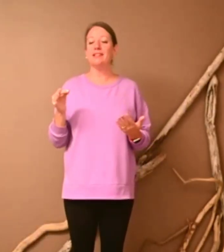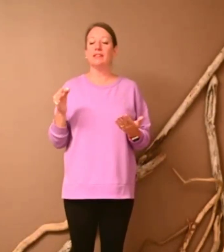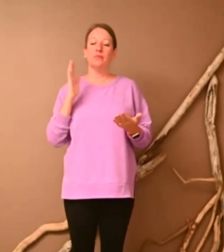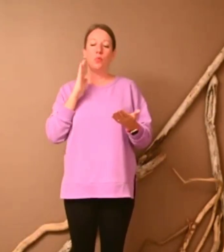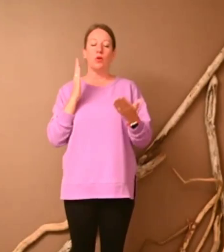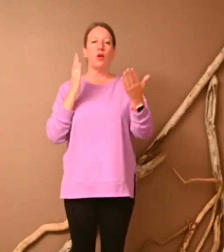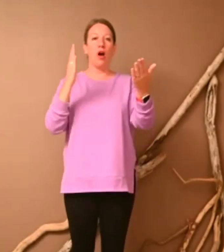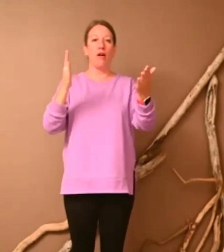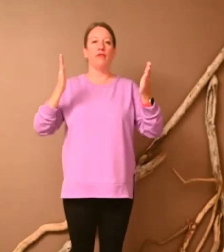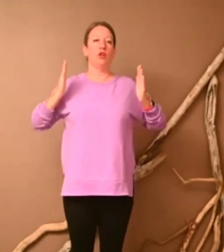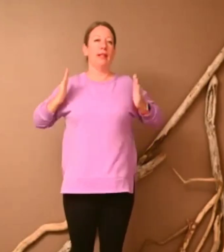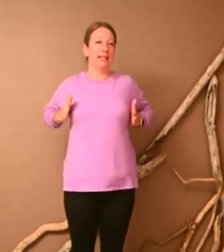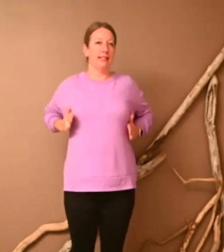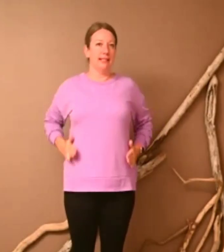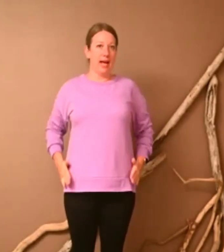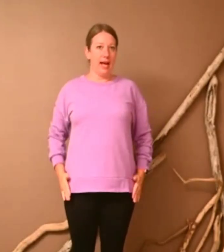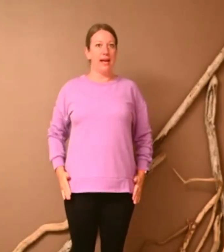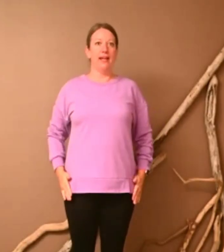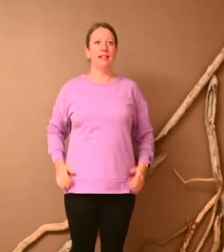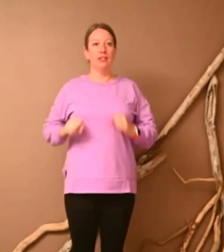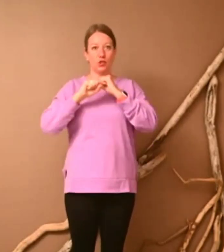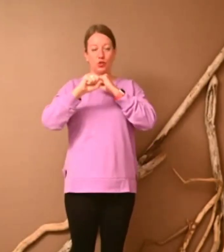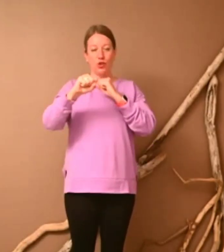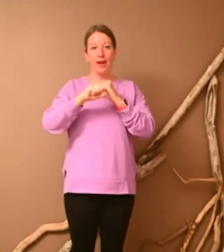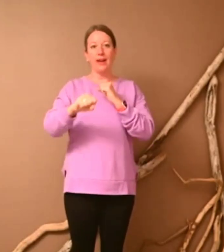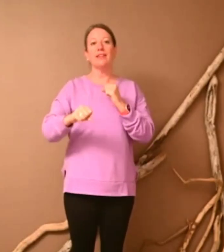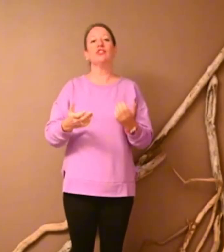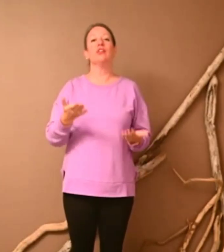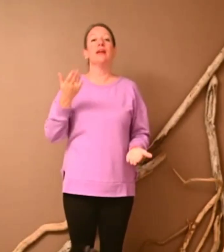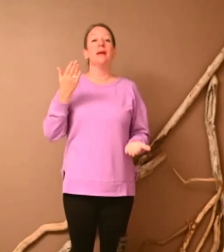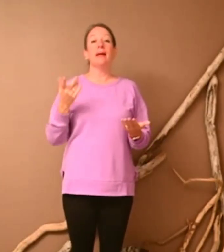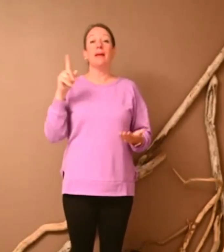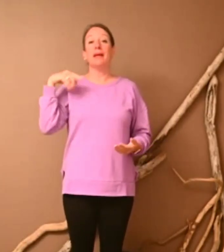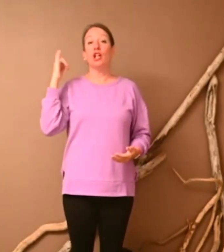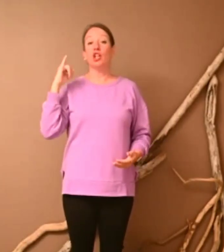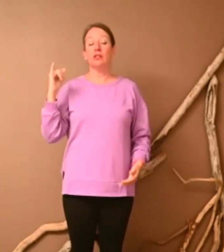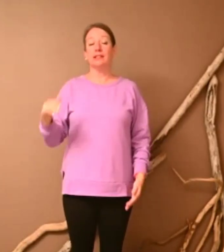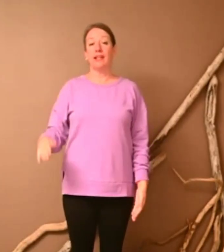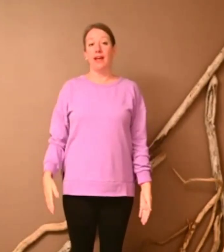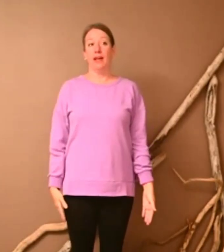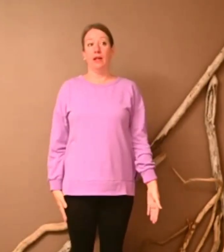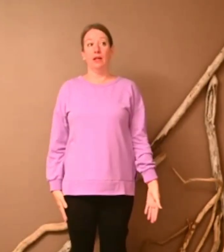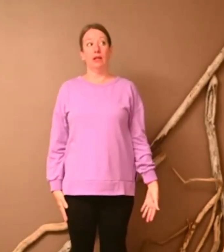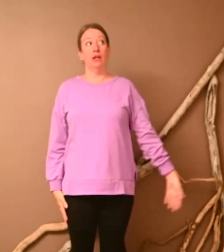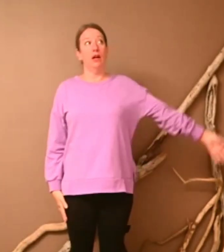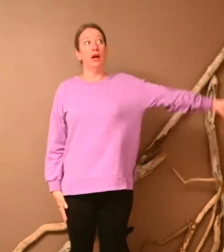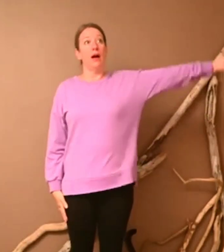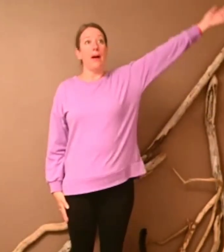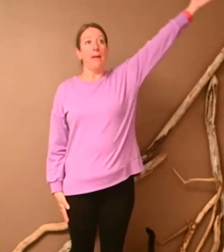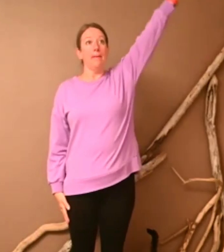For the next choice, I will offer some side body stretch,